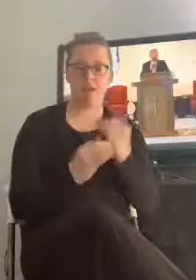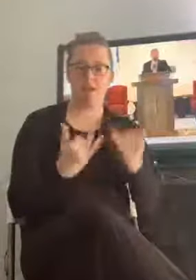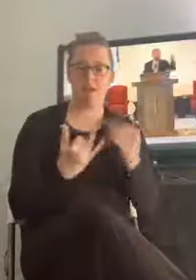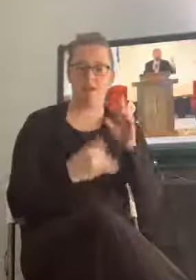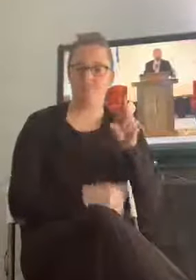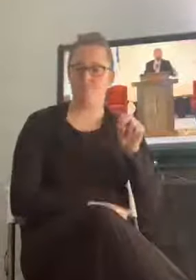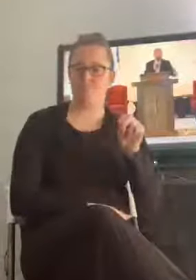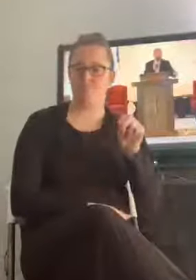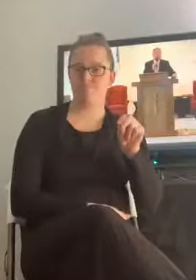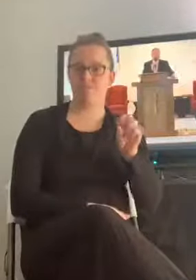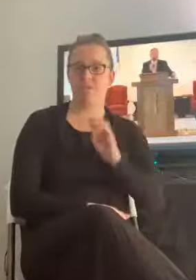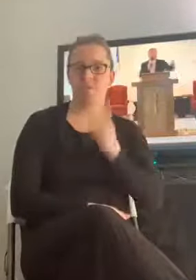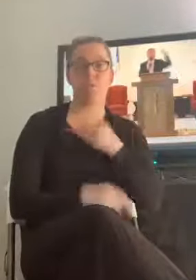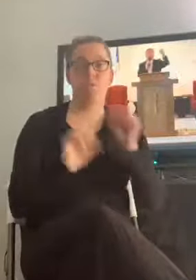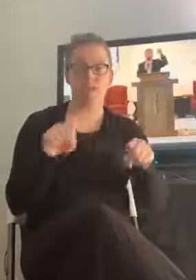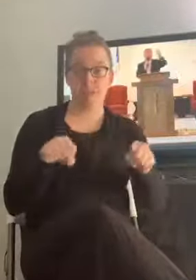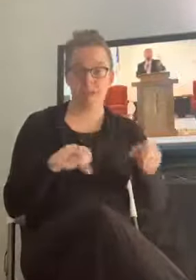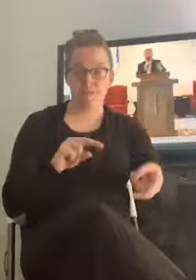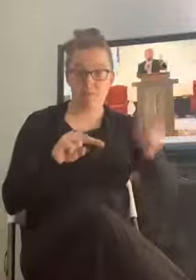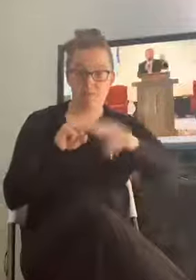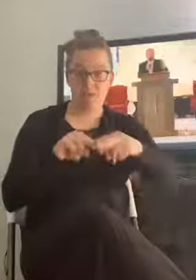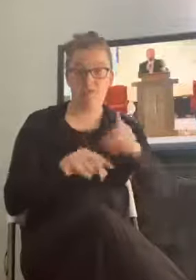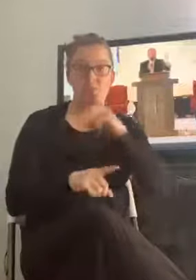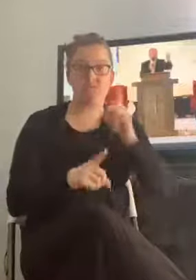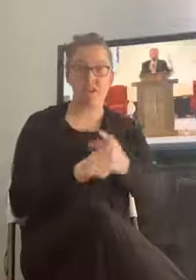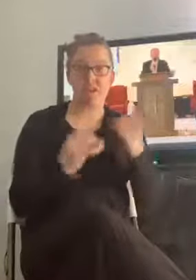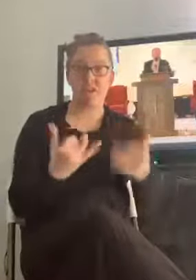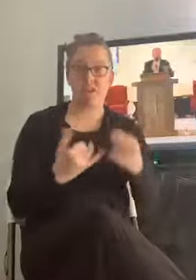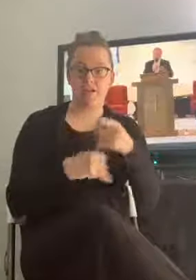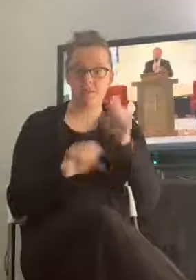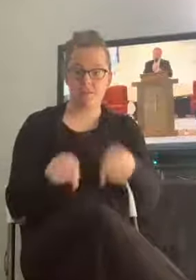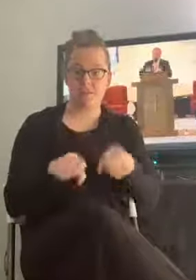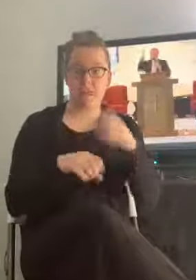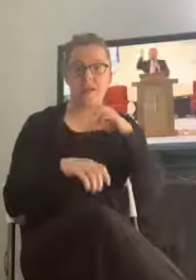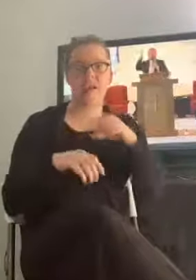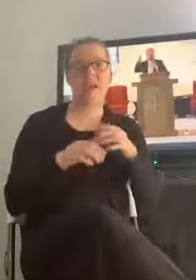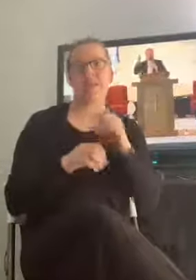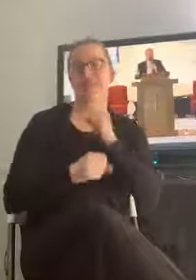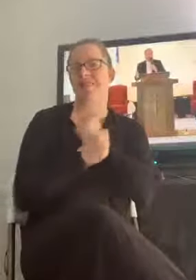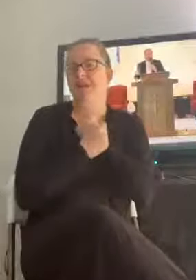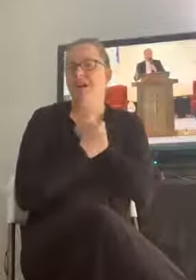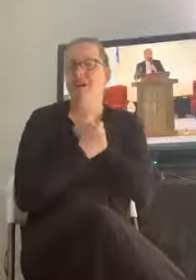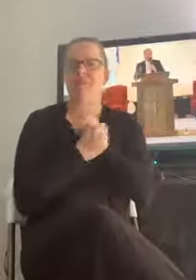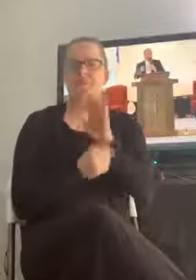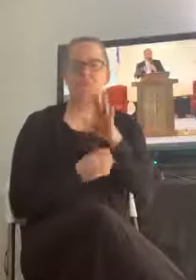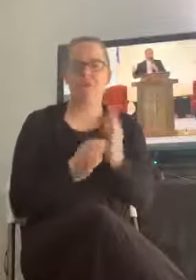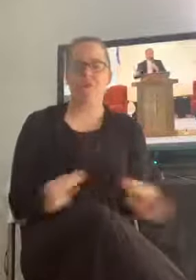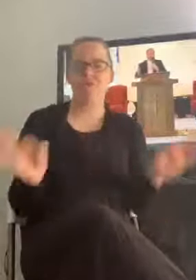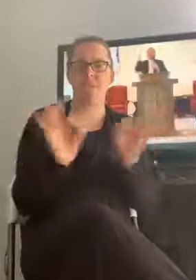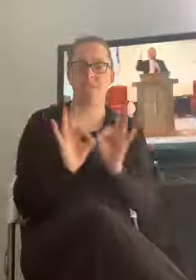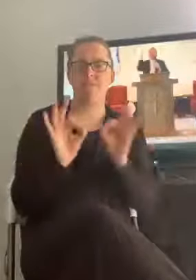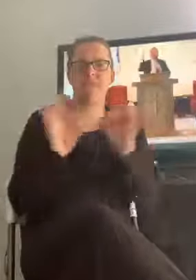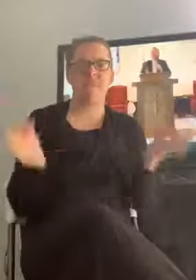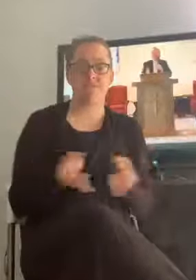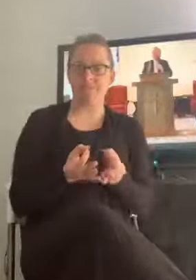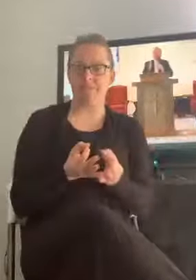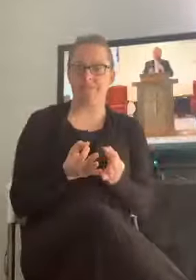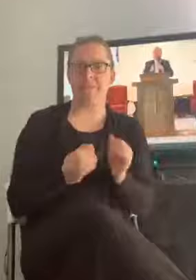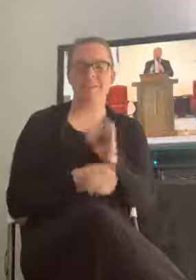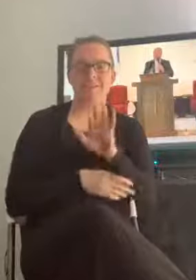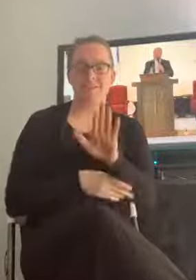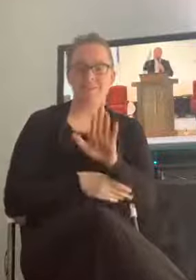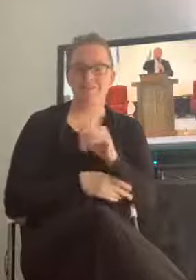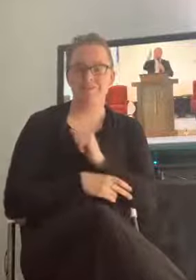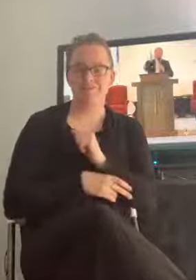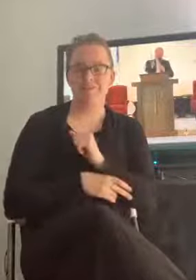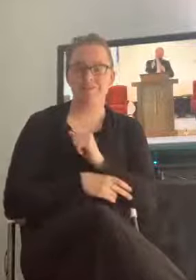can prosper right where we are. You can love your family right where you are. You can read now more than ever. You can pray and